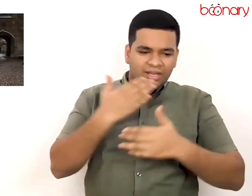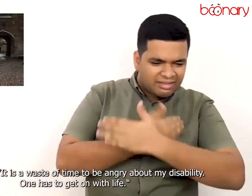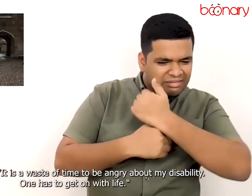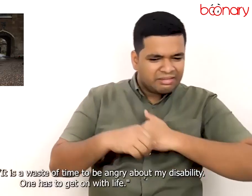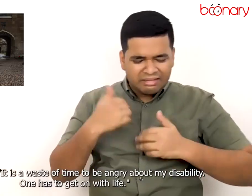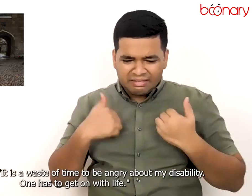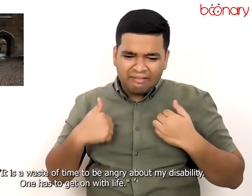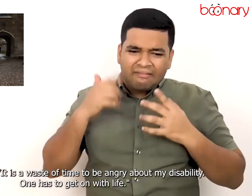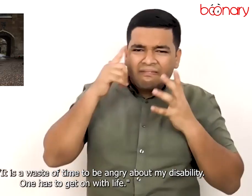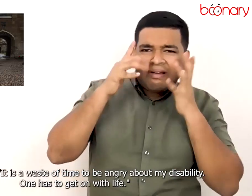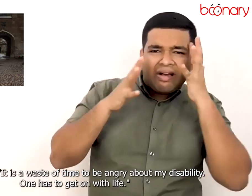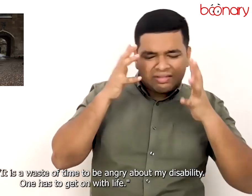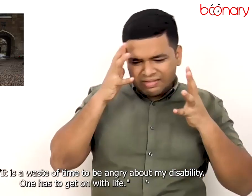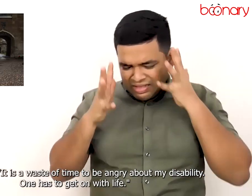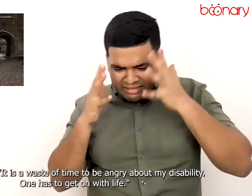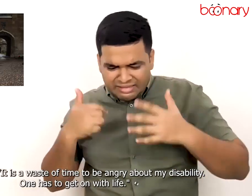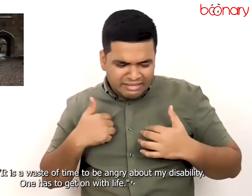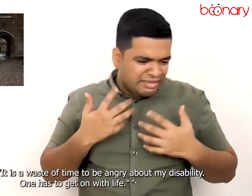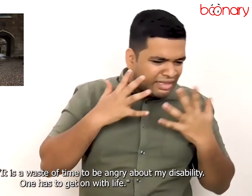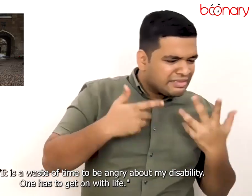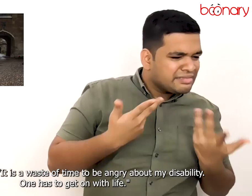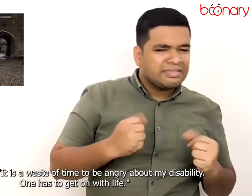He also said, "It is a waste of